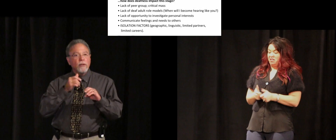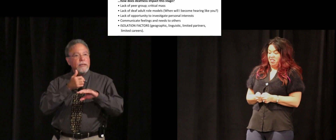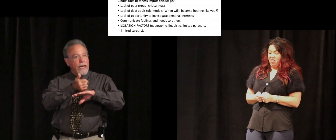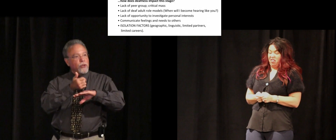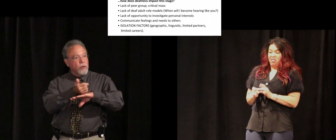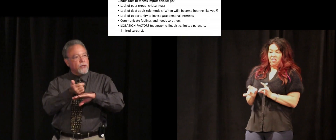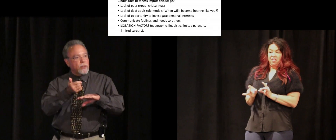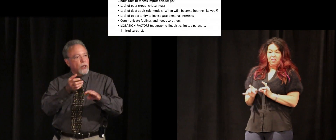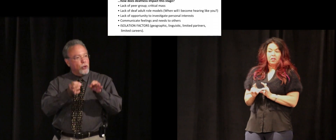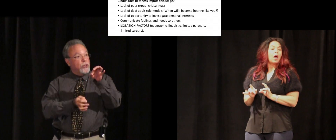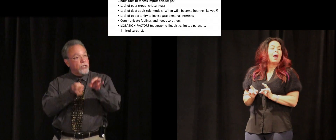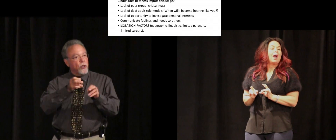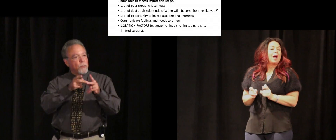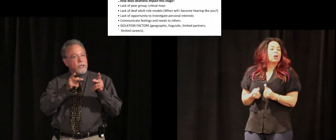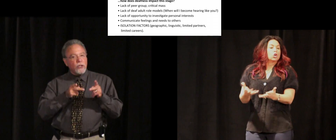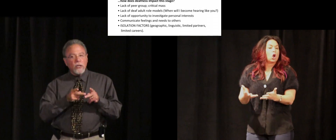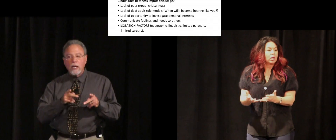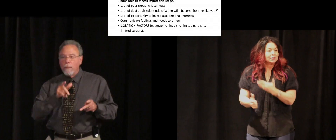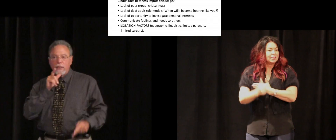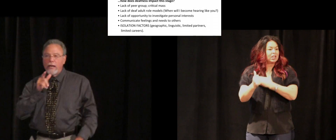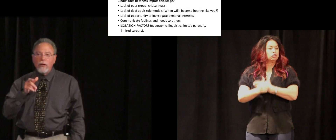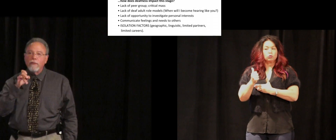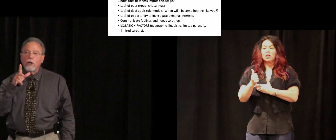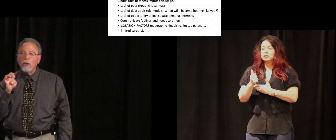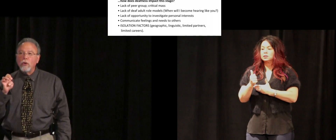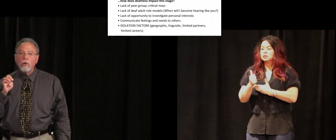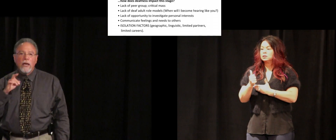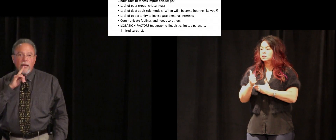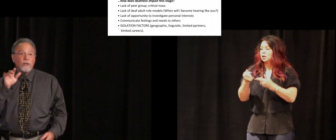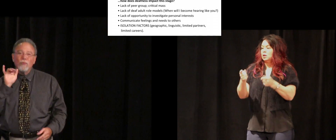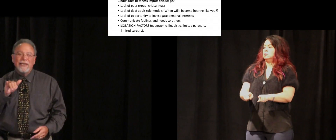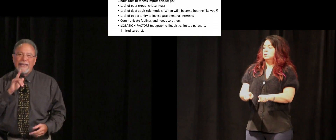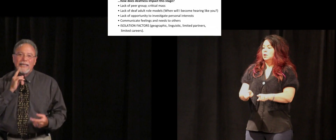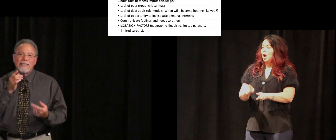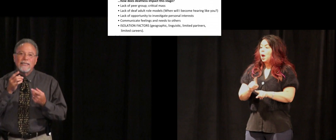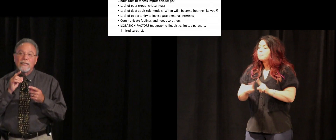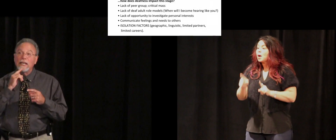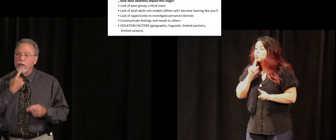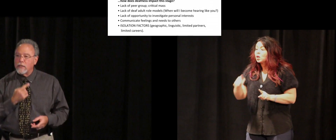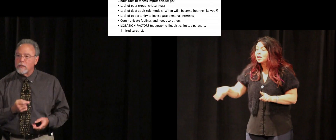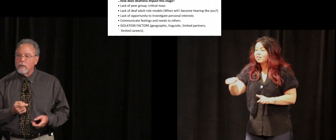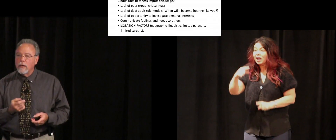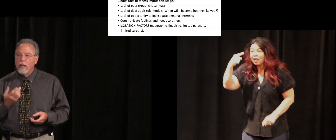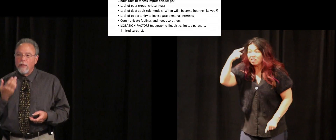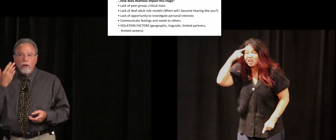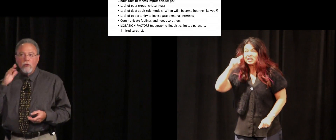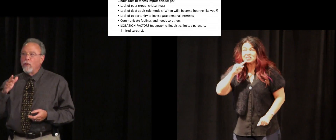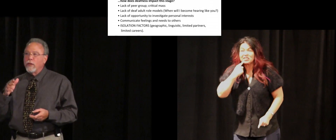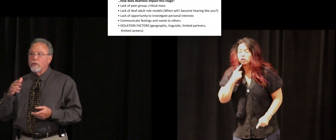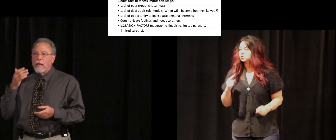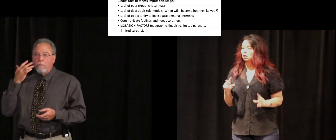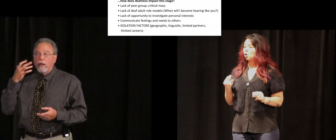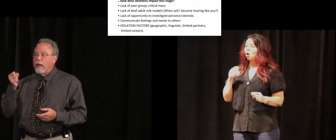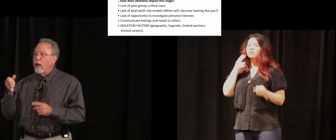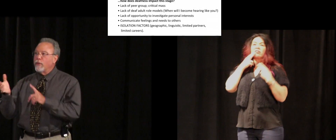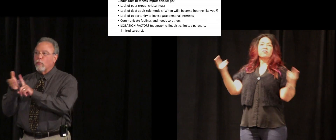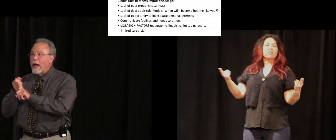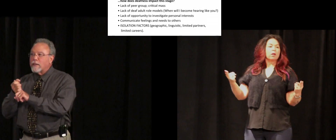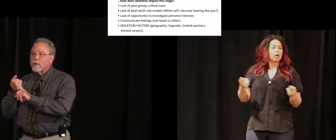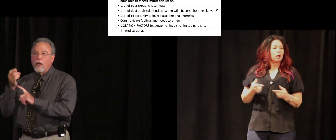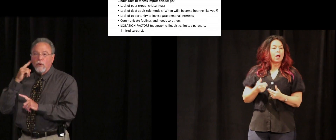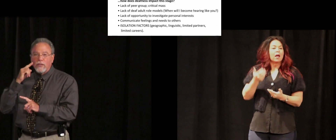behavior. And that's why being able to model and teach all emotions are okay. It's how you react